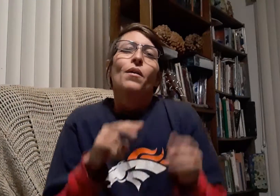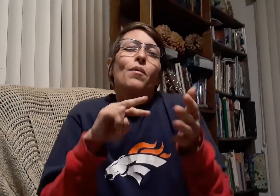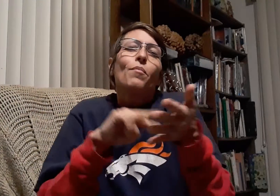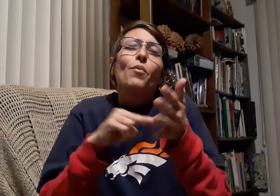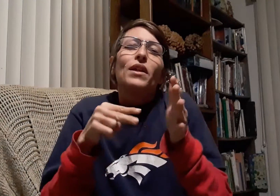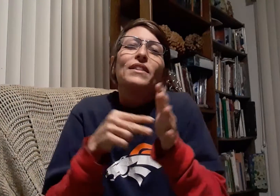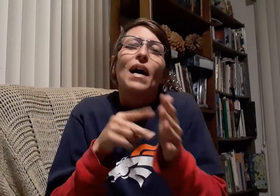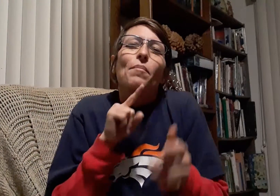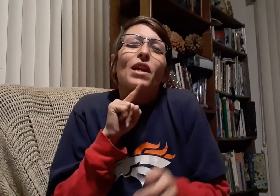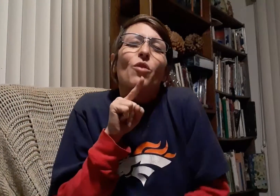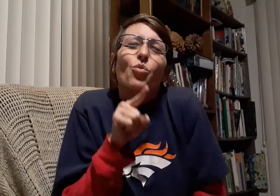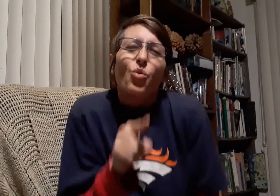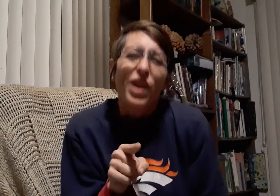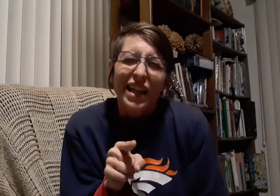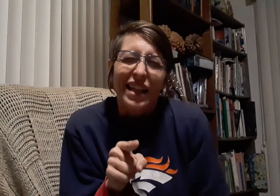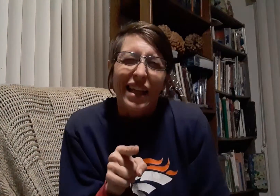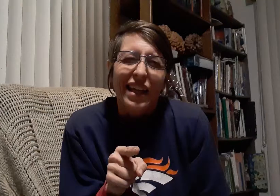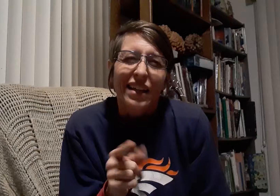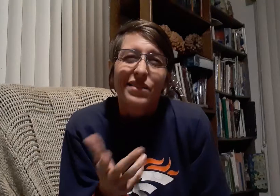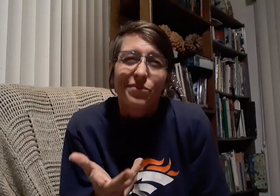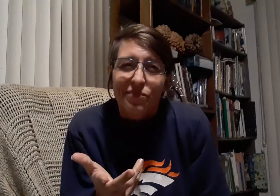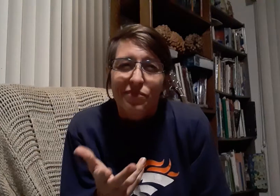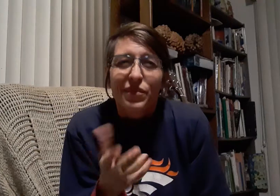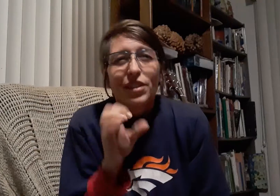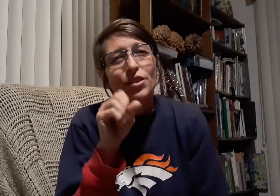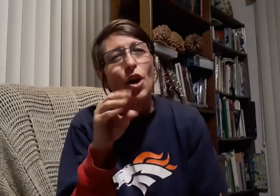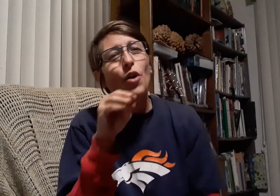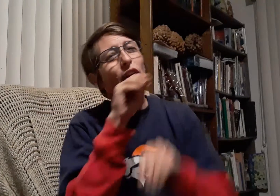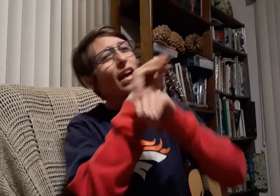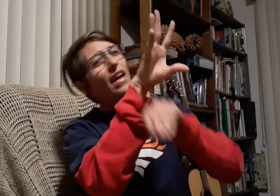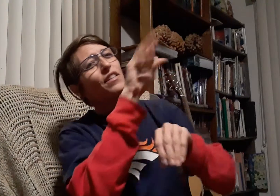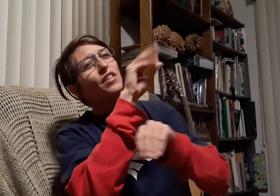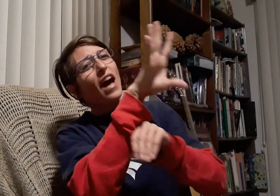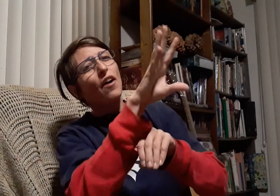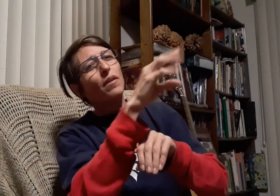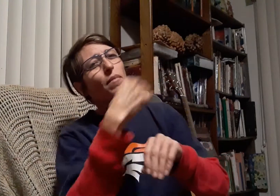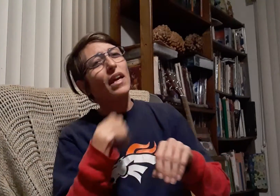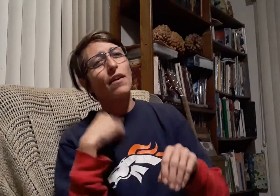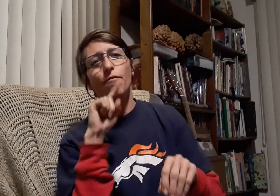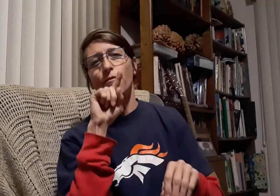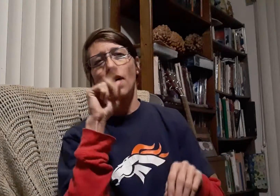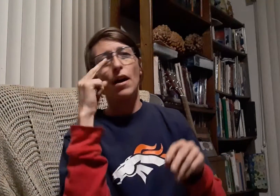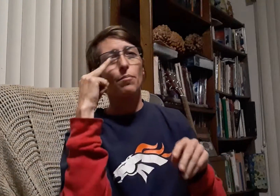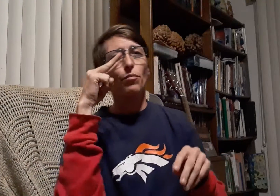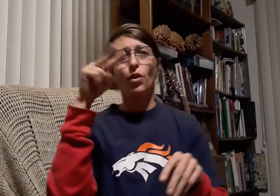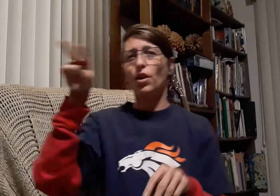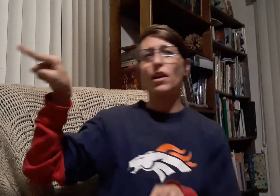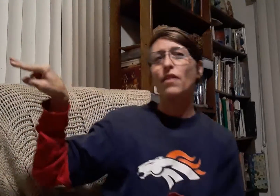But what does that mean really? So you can't shout at me if I'm looking the